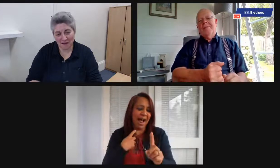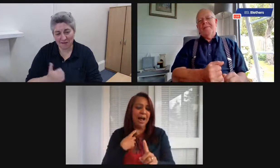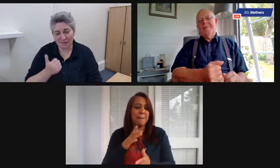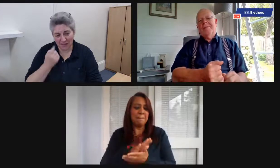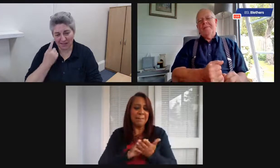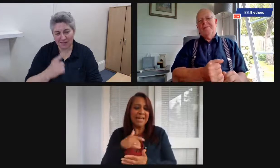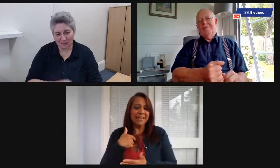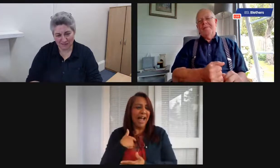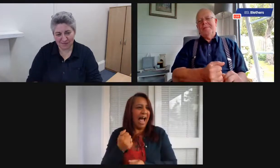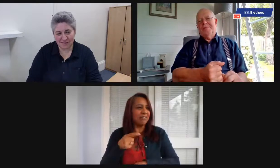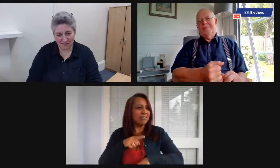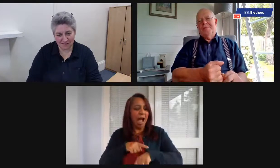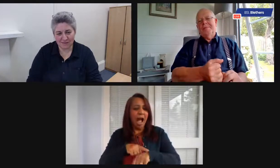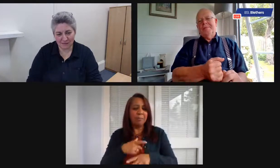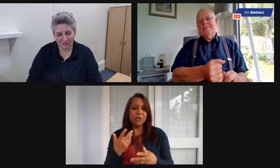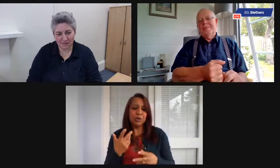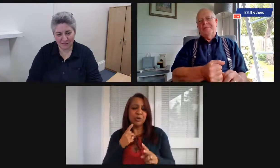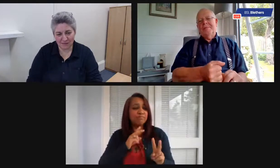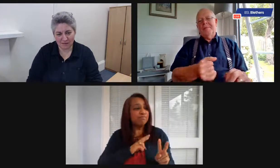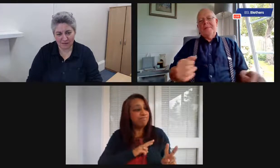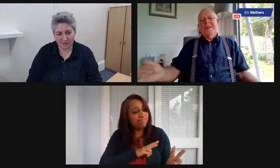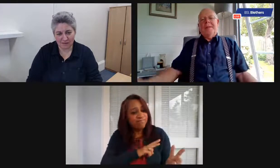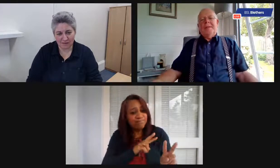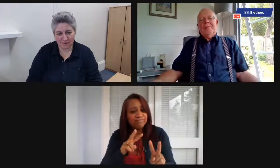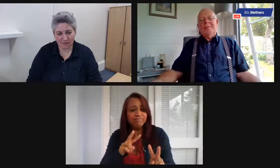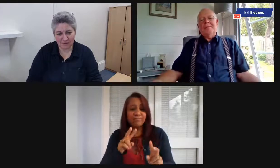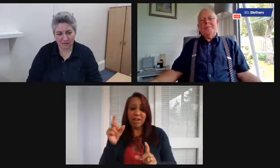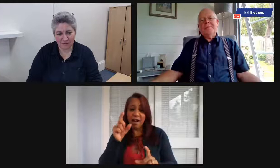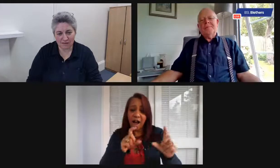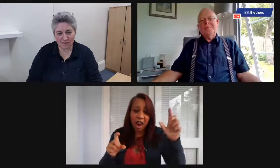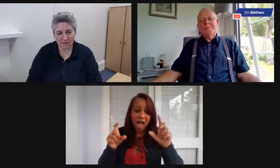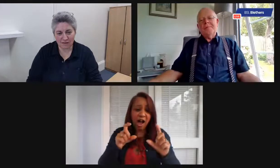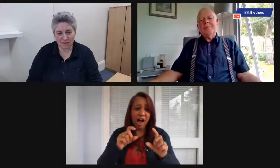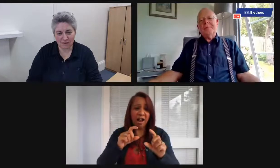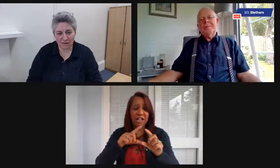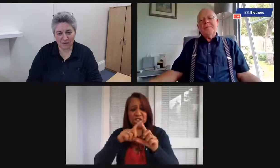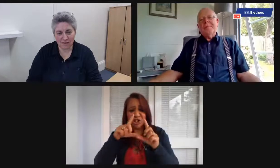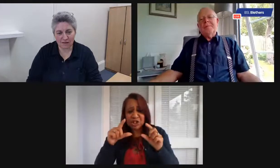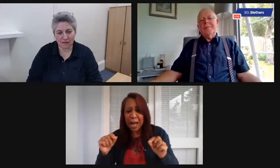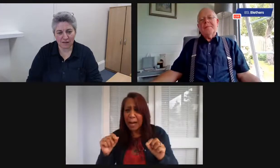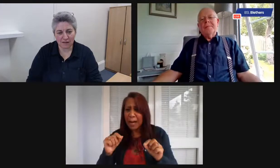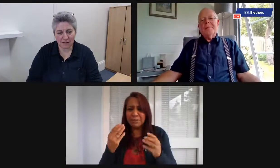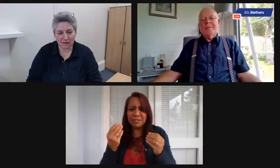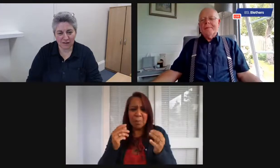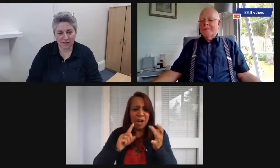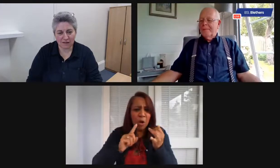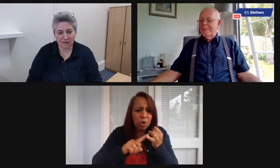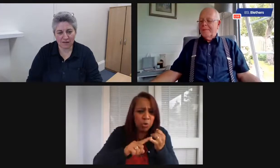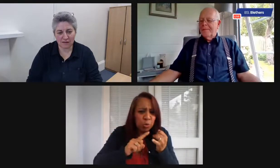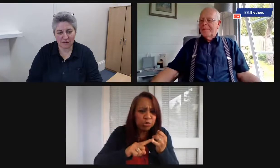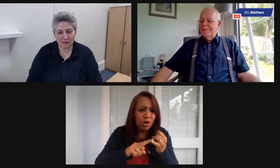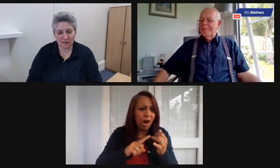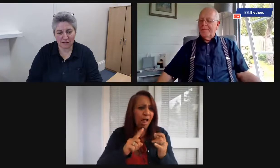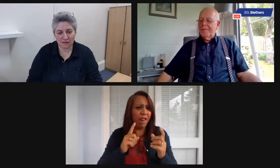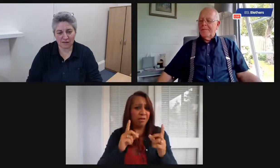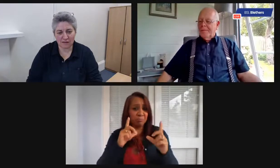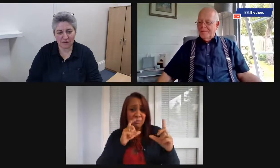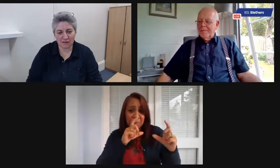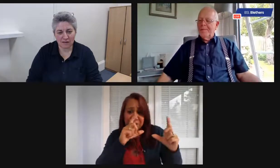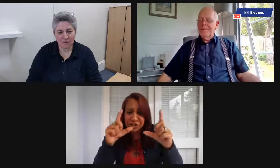But we were smart on the way back. We vowed not to talk to each other and just look ourselves on the way